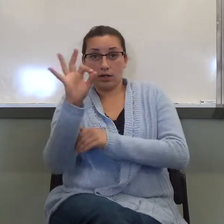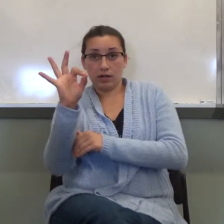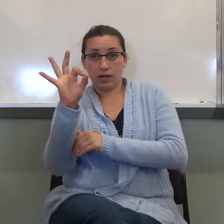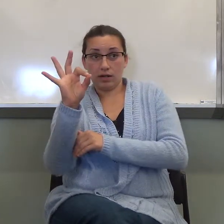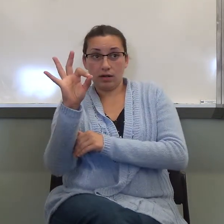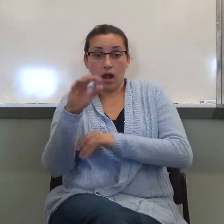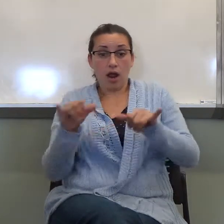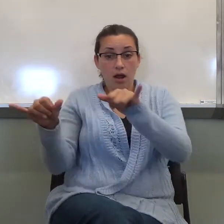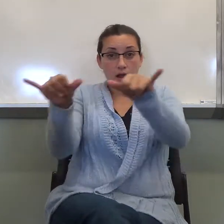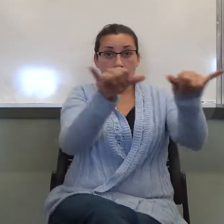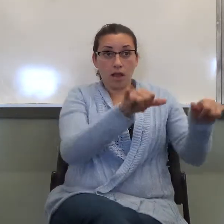minus.